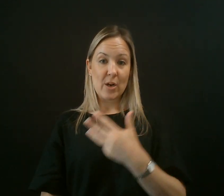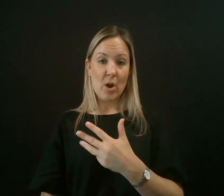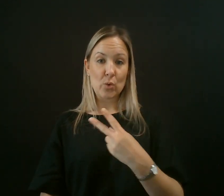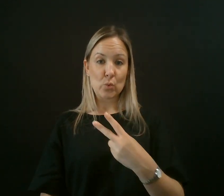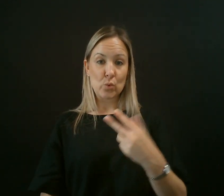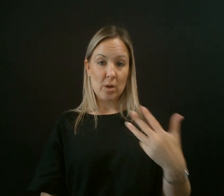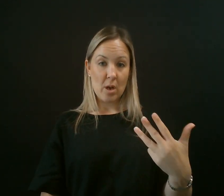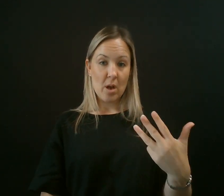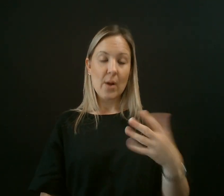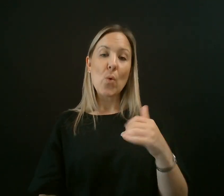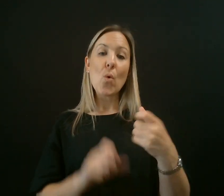Email